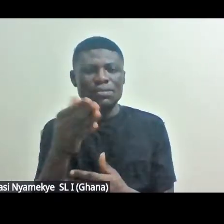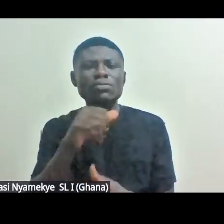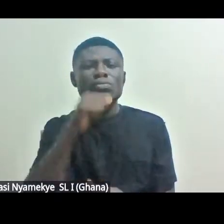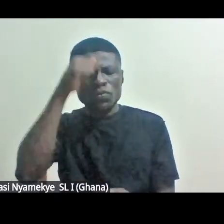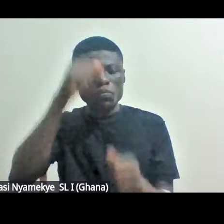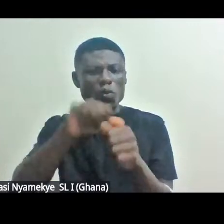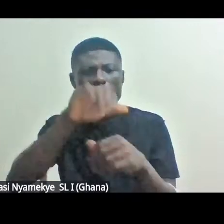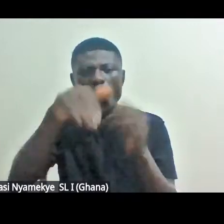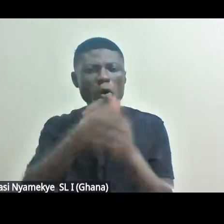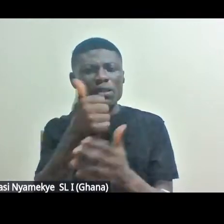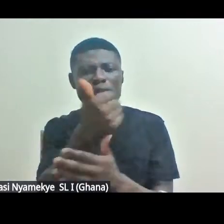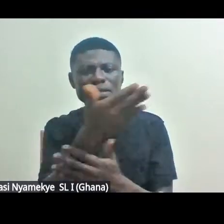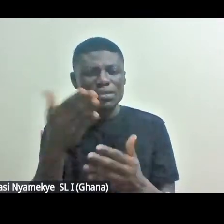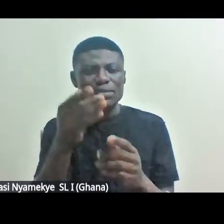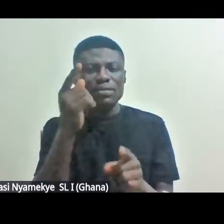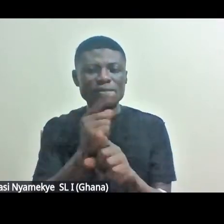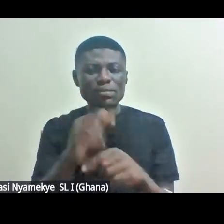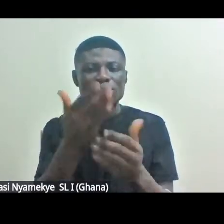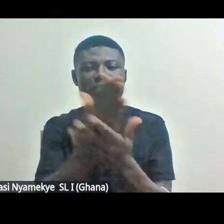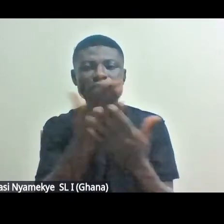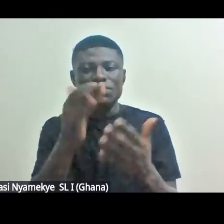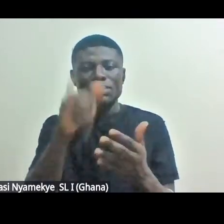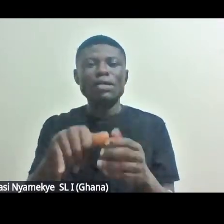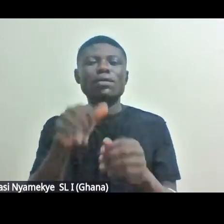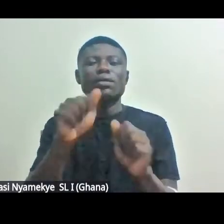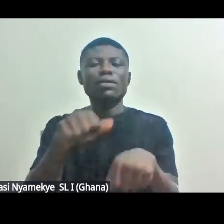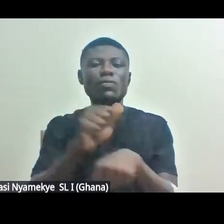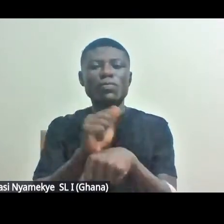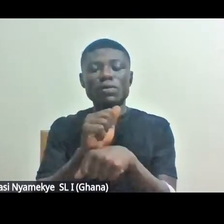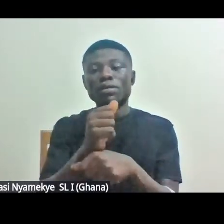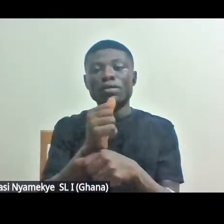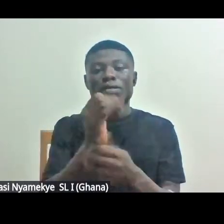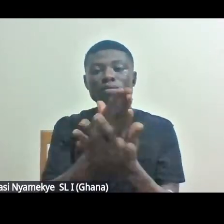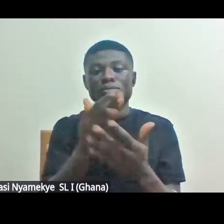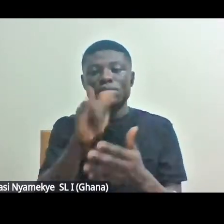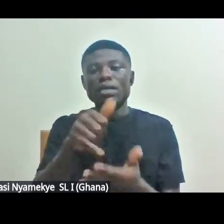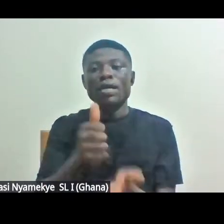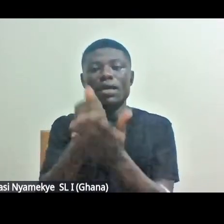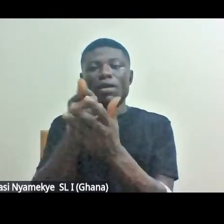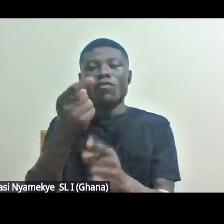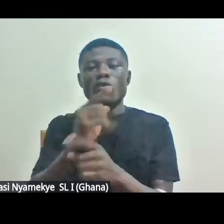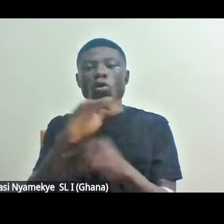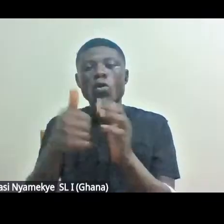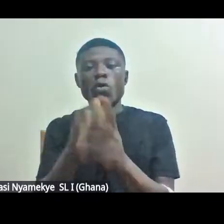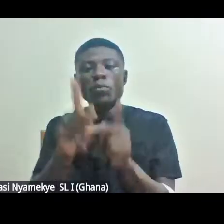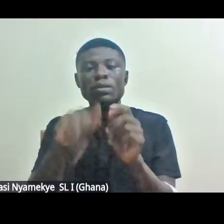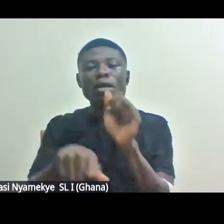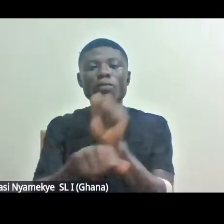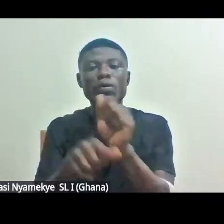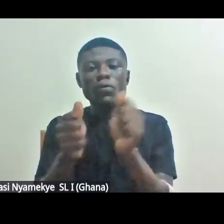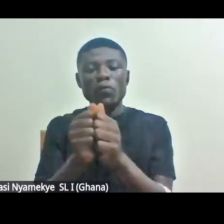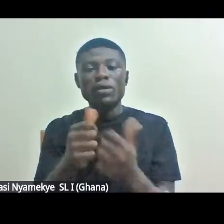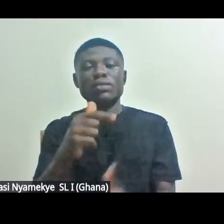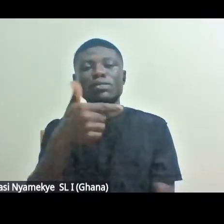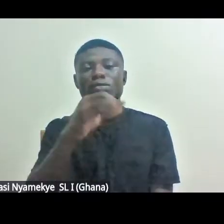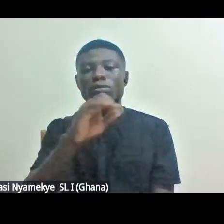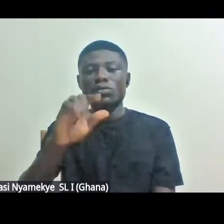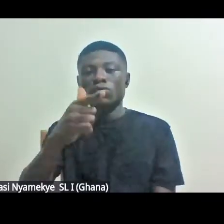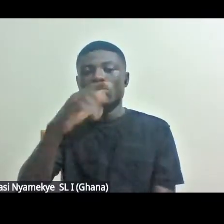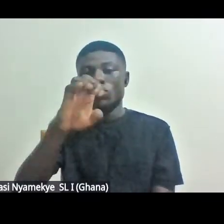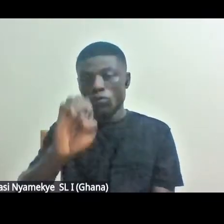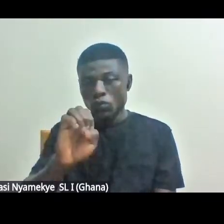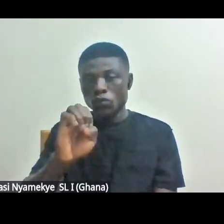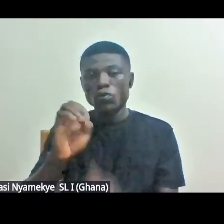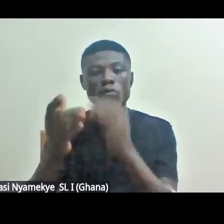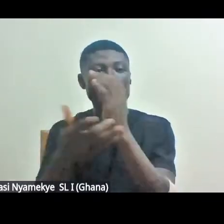10. So I want to give you some things that are from Google, some things that are helpful from partners that work with Google technology, and then some really cool